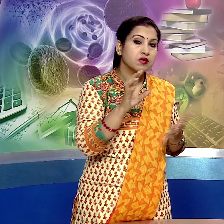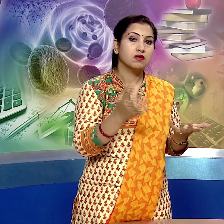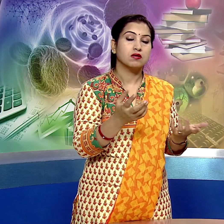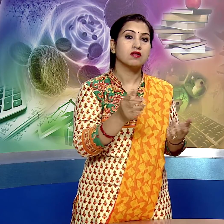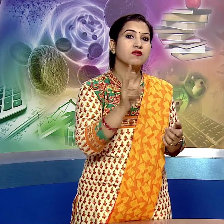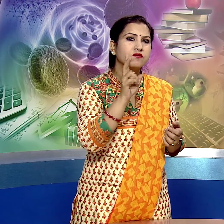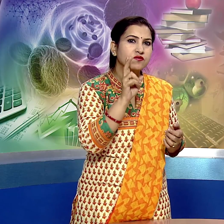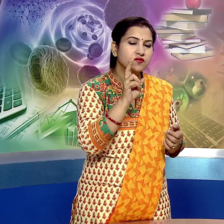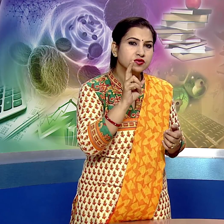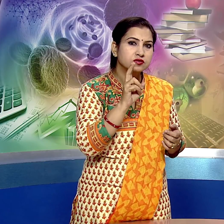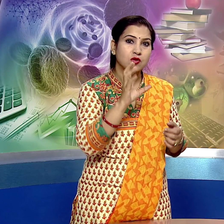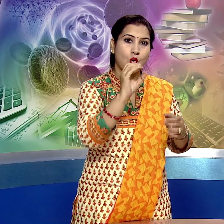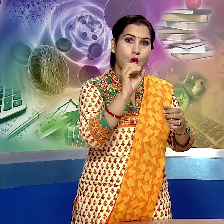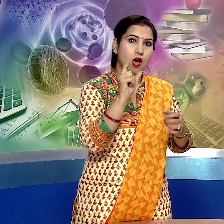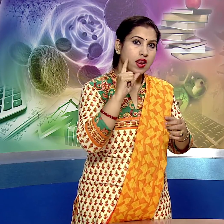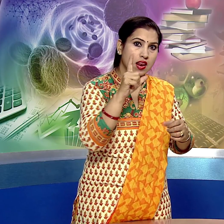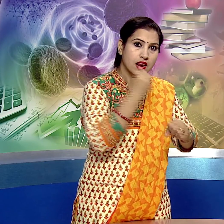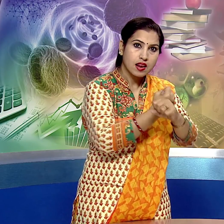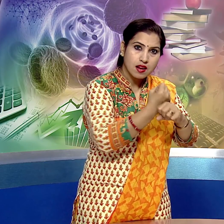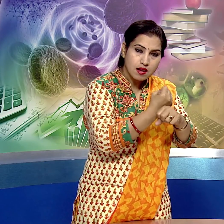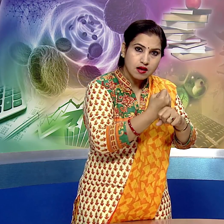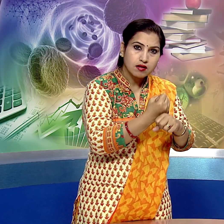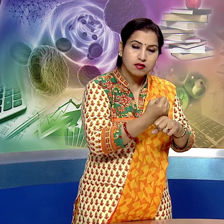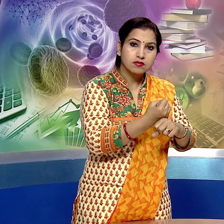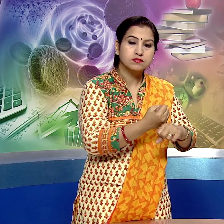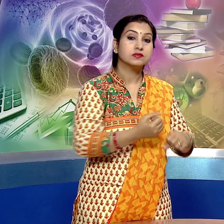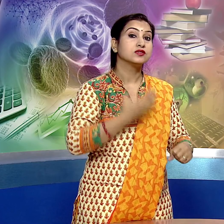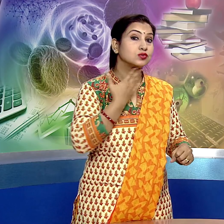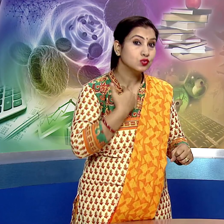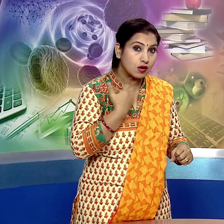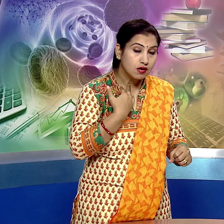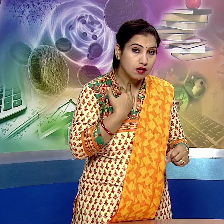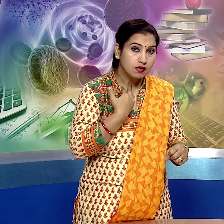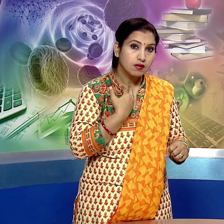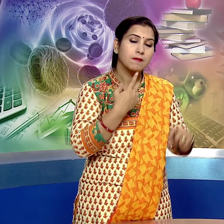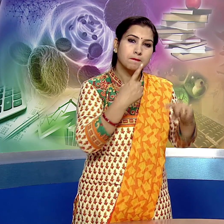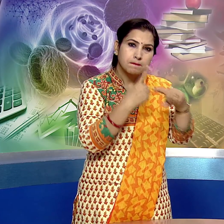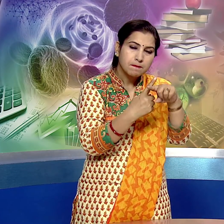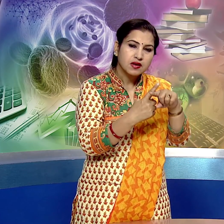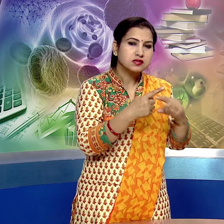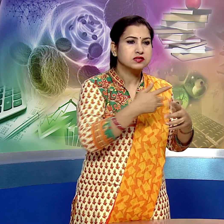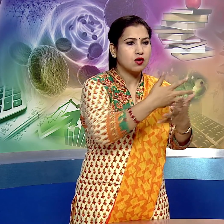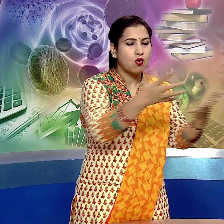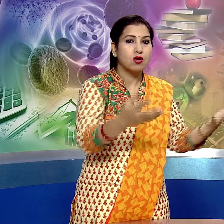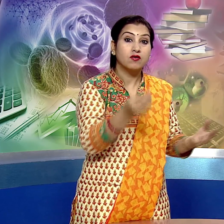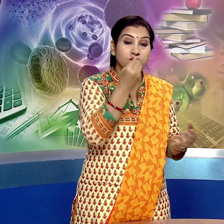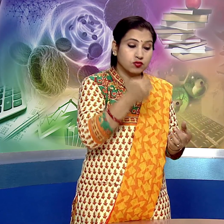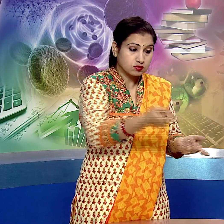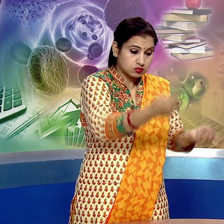vegetables, vegetable oil, sugar, and the foods prepared